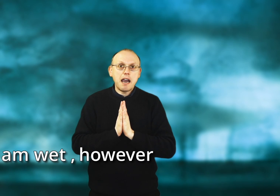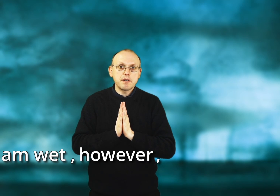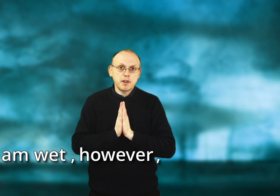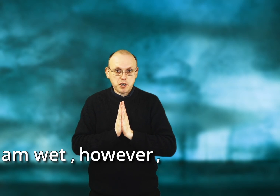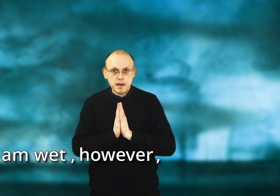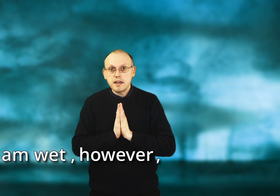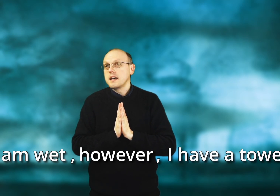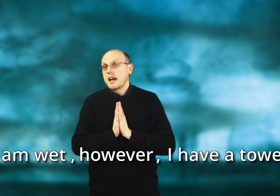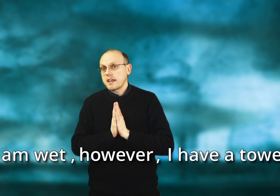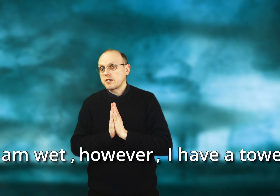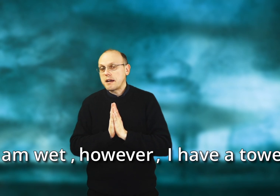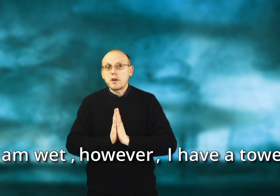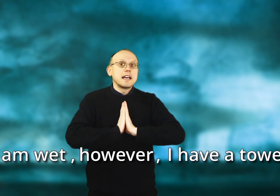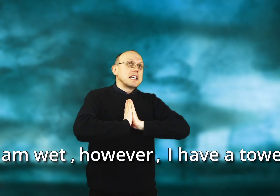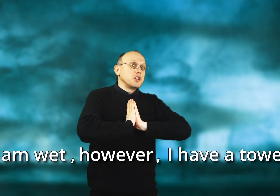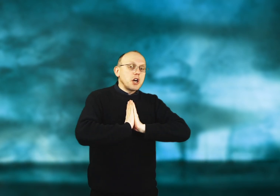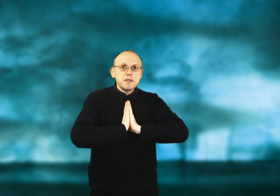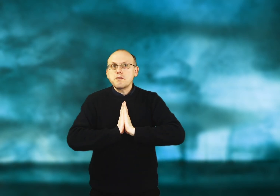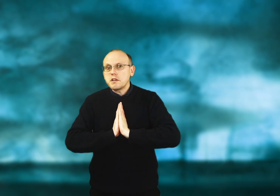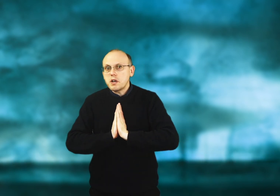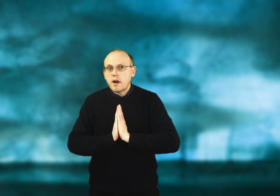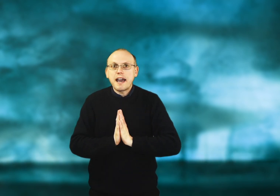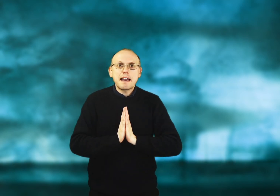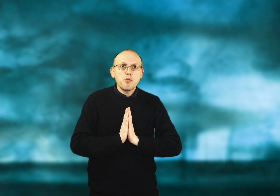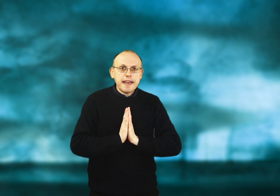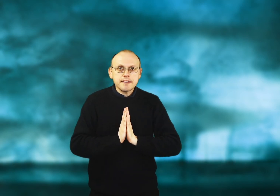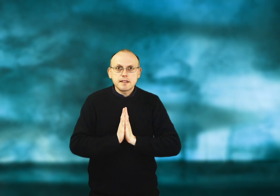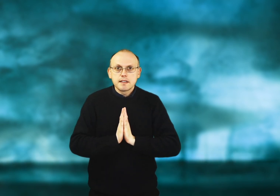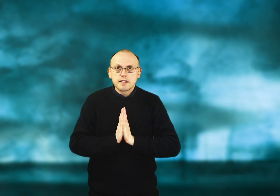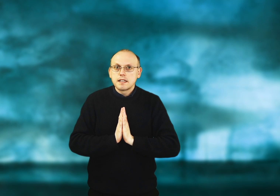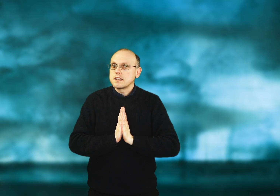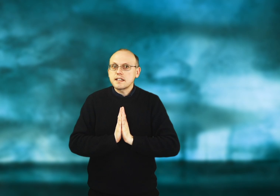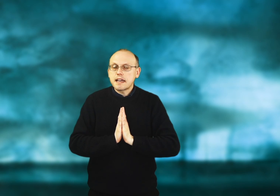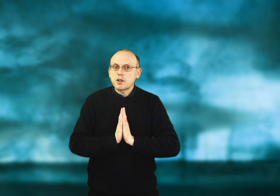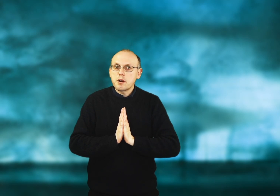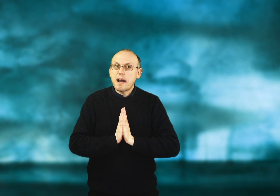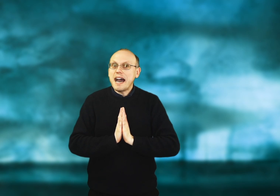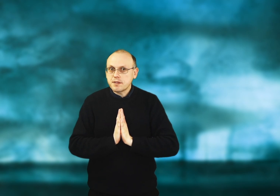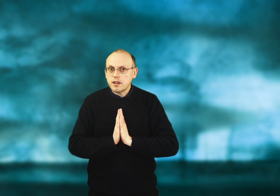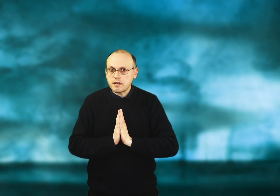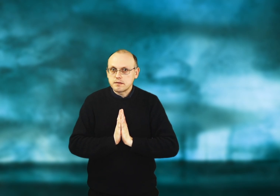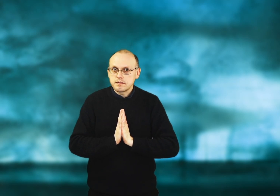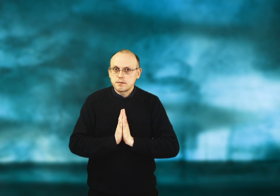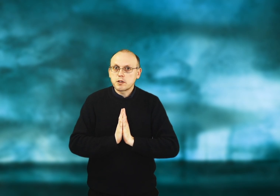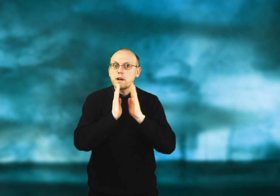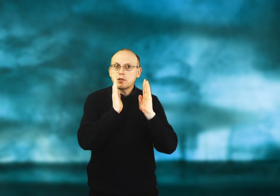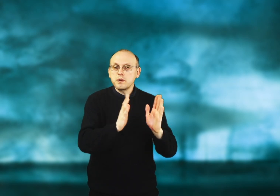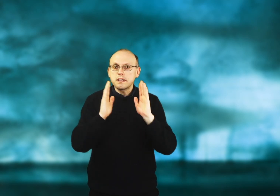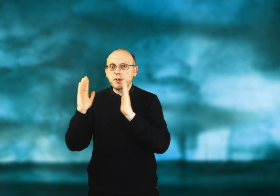however, comma, I have a towel. No, no, no, no. I am wet doesn't have a comma after. Because we have two independent